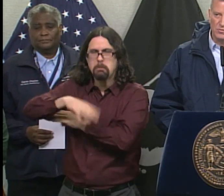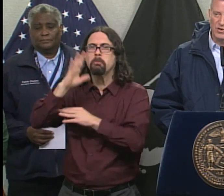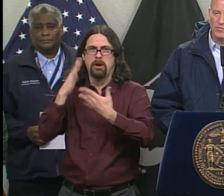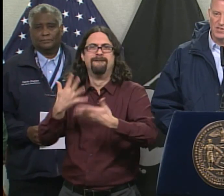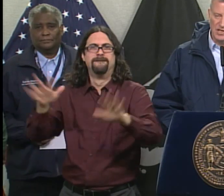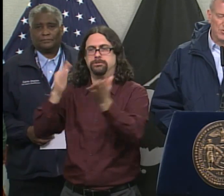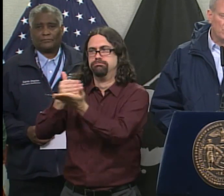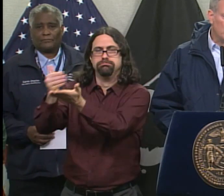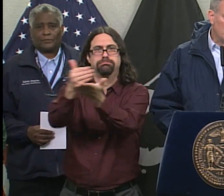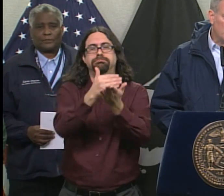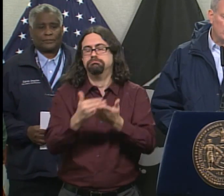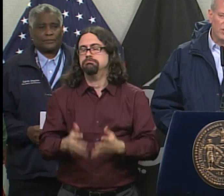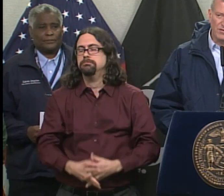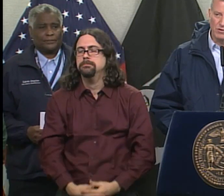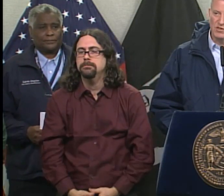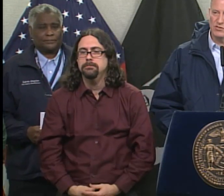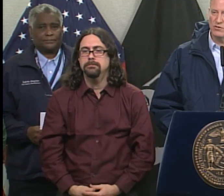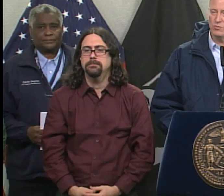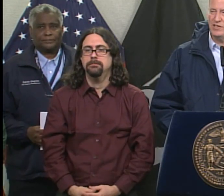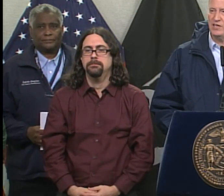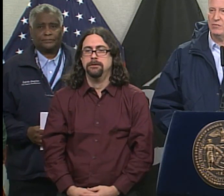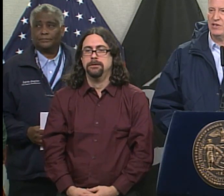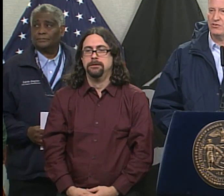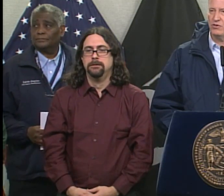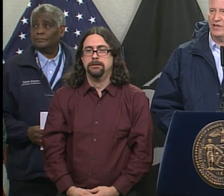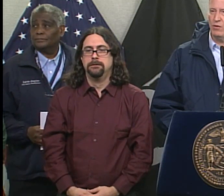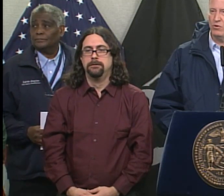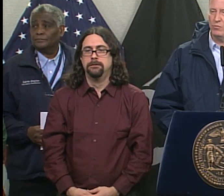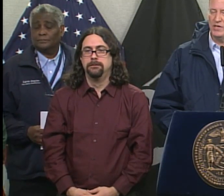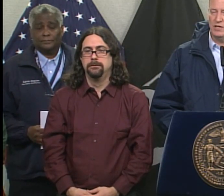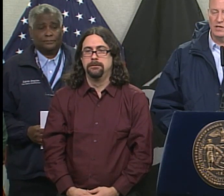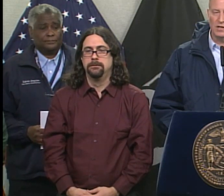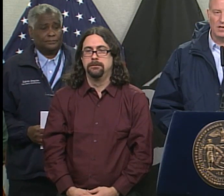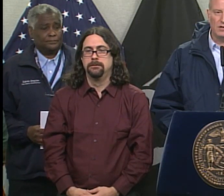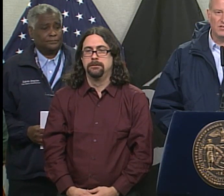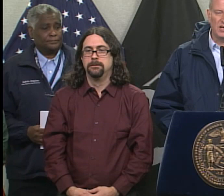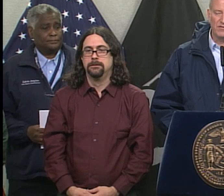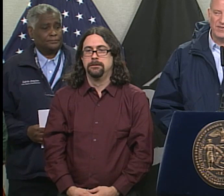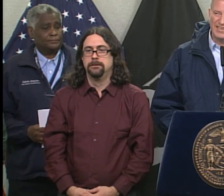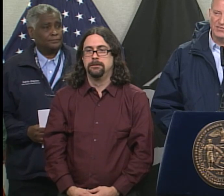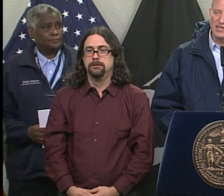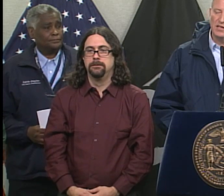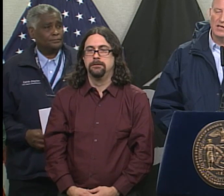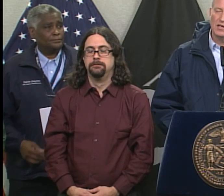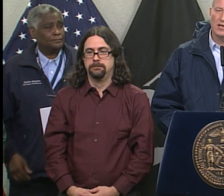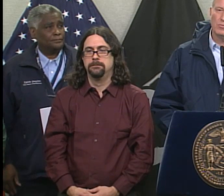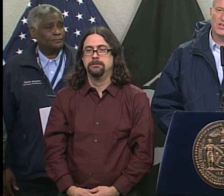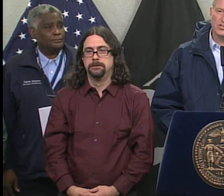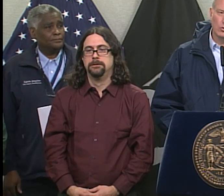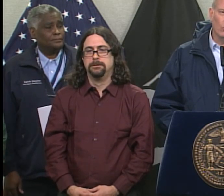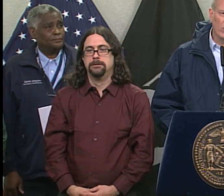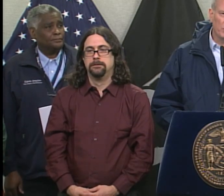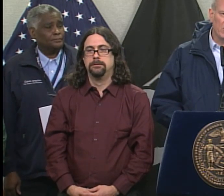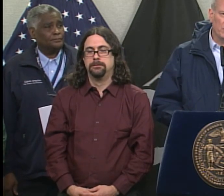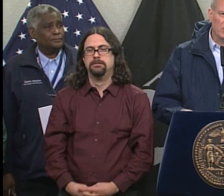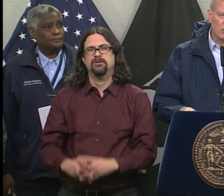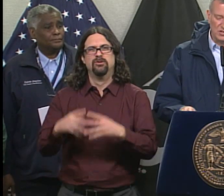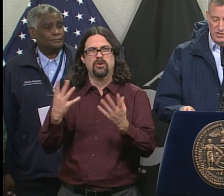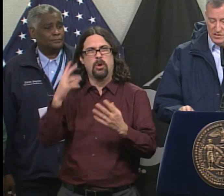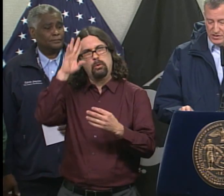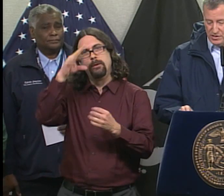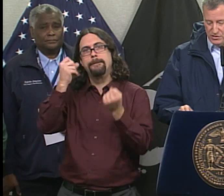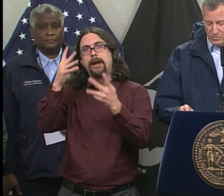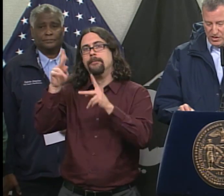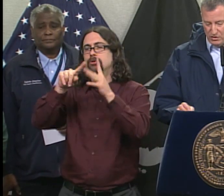Sanitation Department is up to it, and we're going to move every resource we need to make sure that will be done effectively. But school will be open across